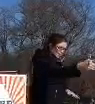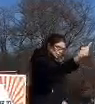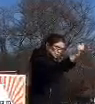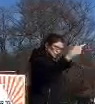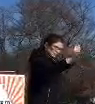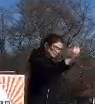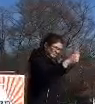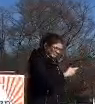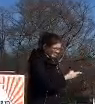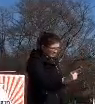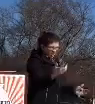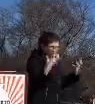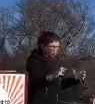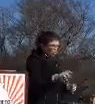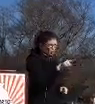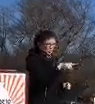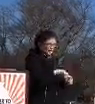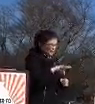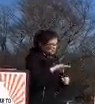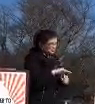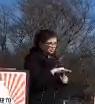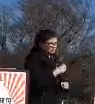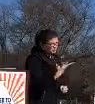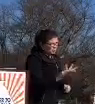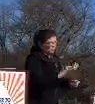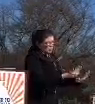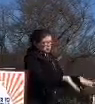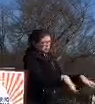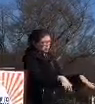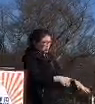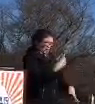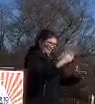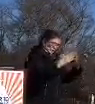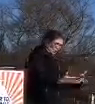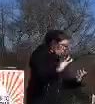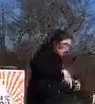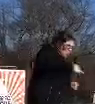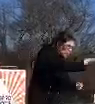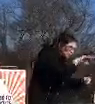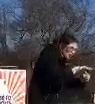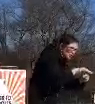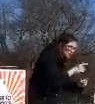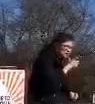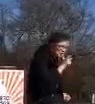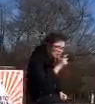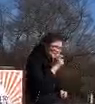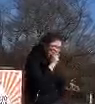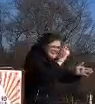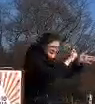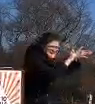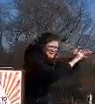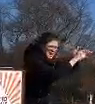vote. That's right. And one of them is the Secretary of State, who by the way,